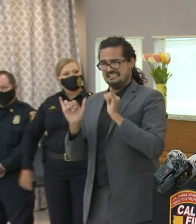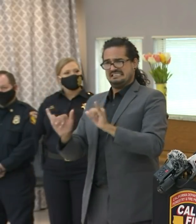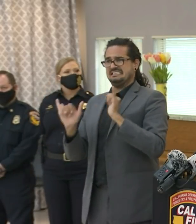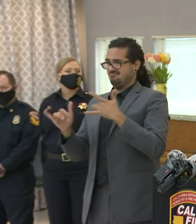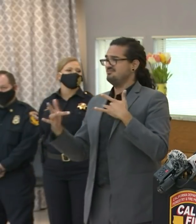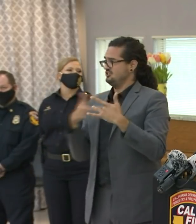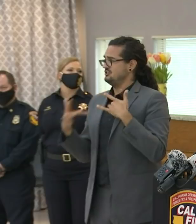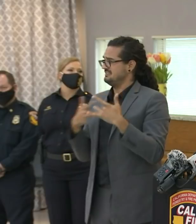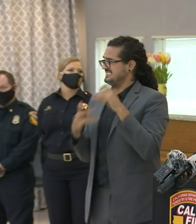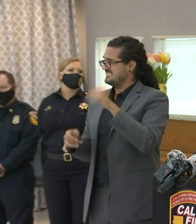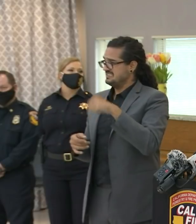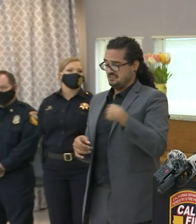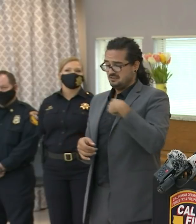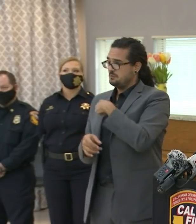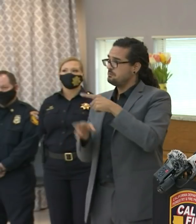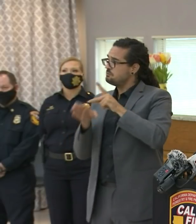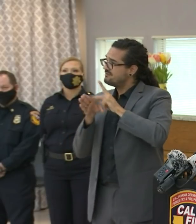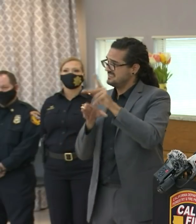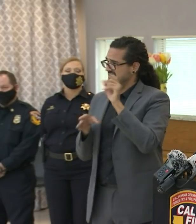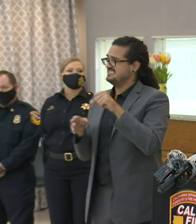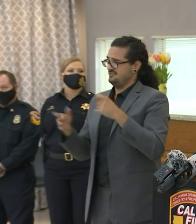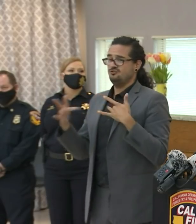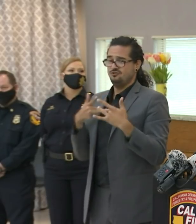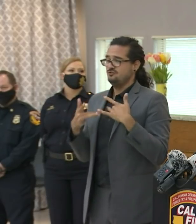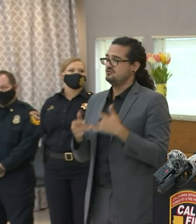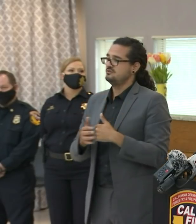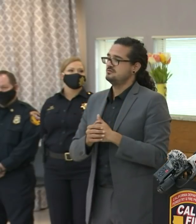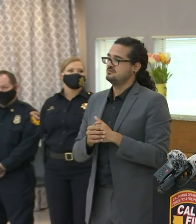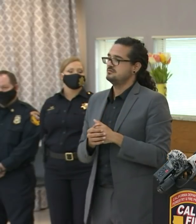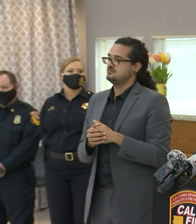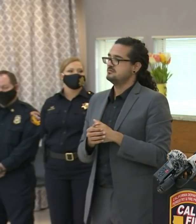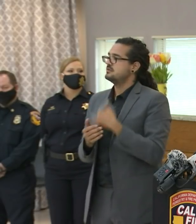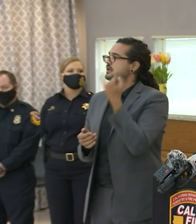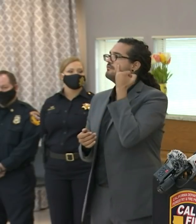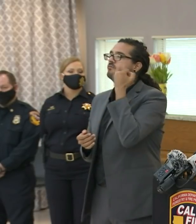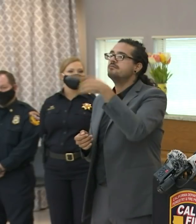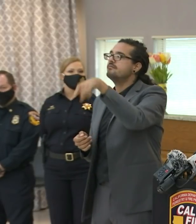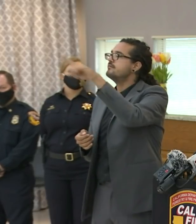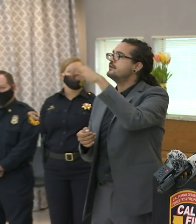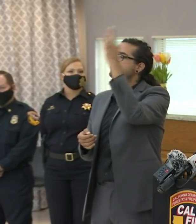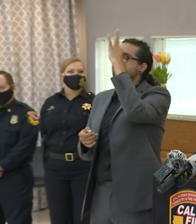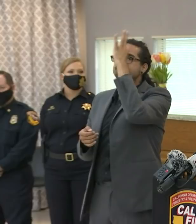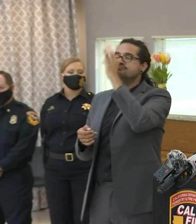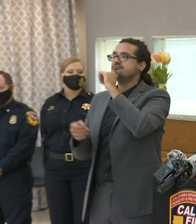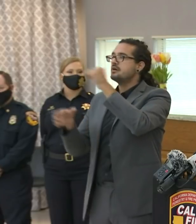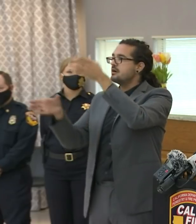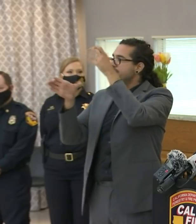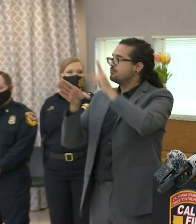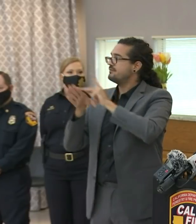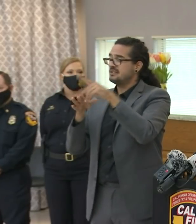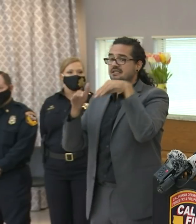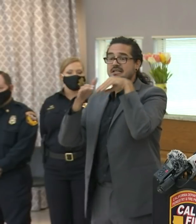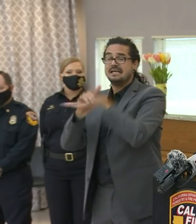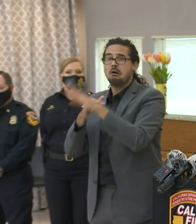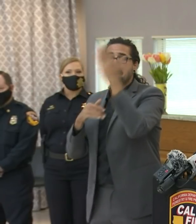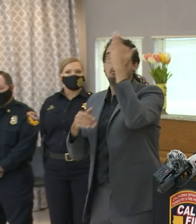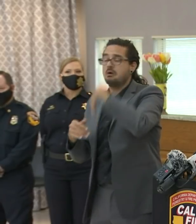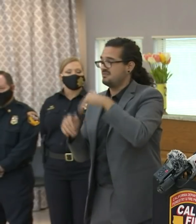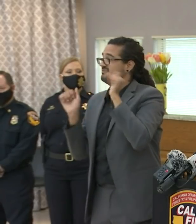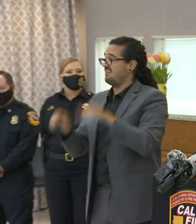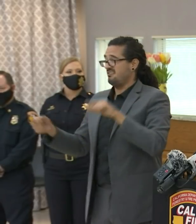could get seriously hurt, and that's in addition to the hampering of CAL FIRE's efforts to get their equipment where they need to go and